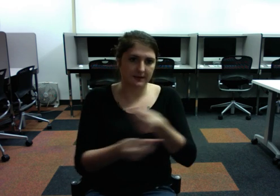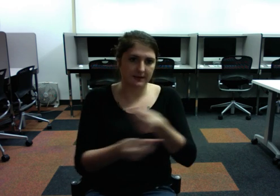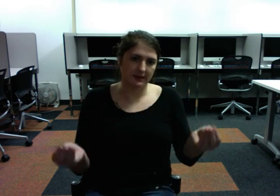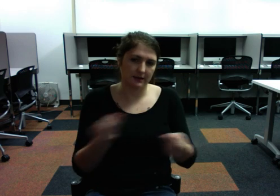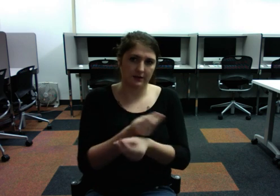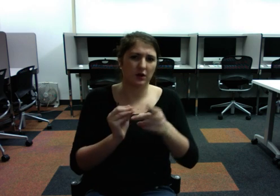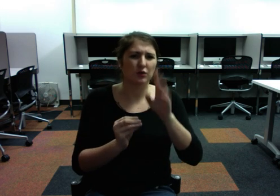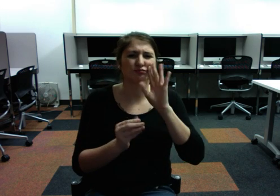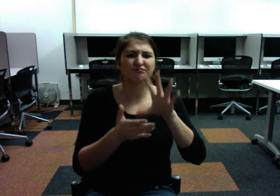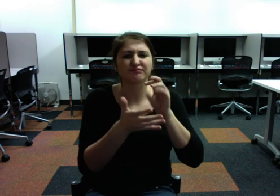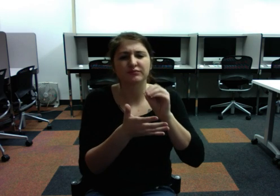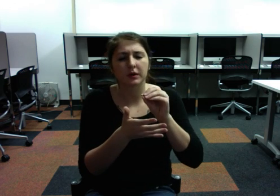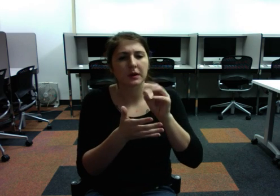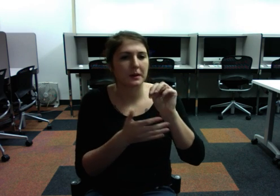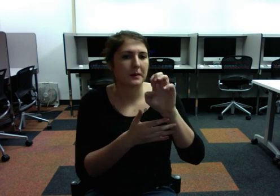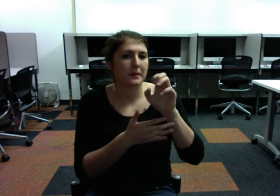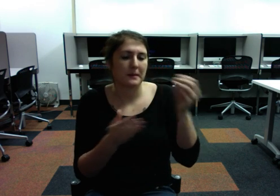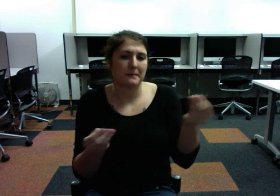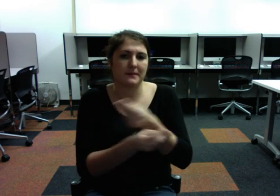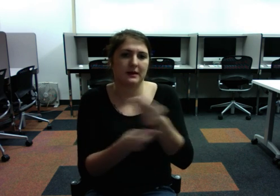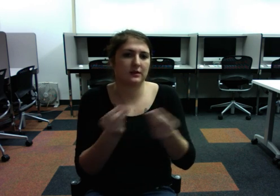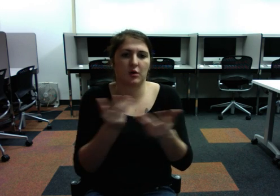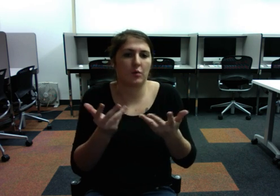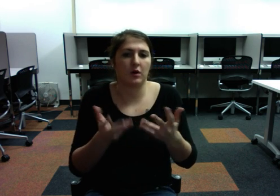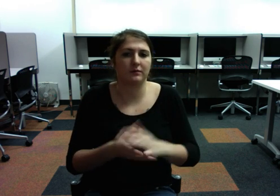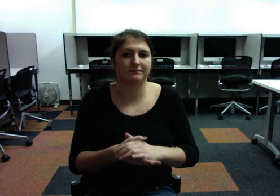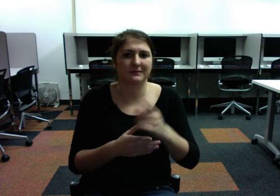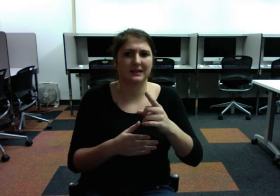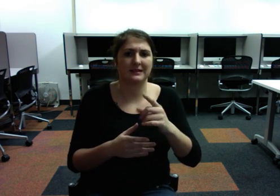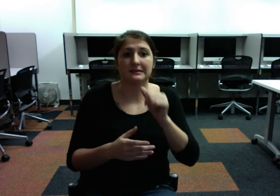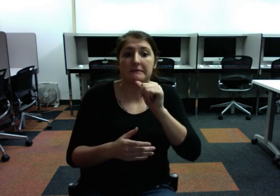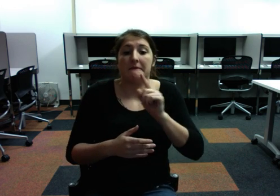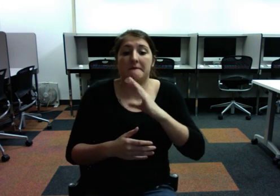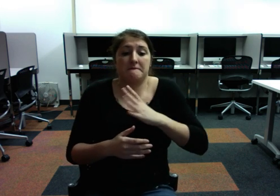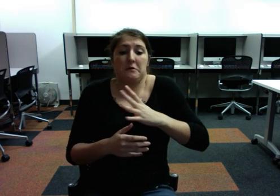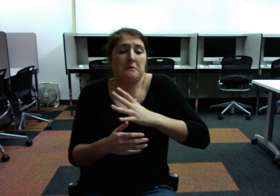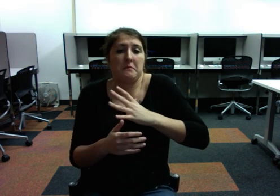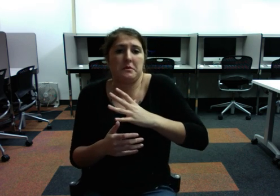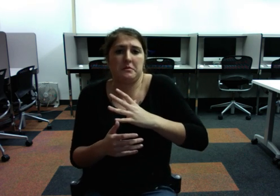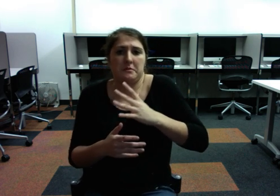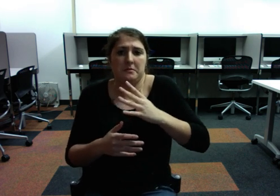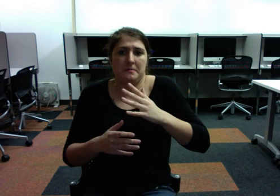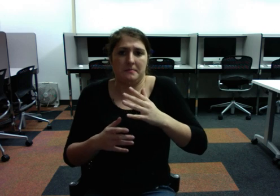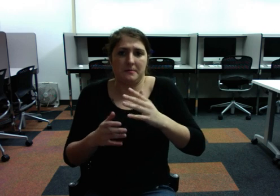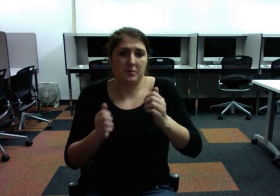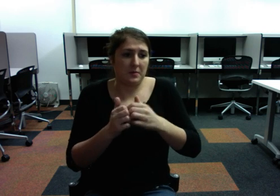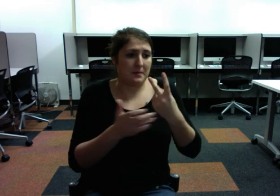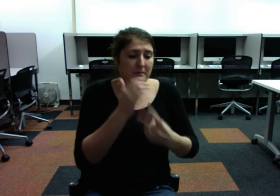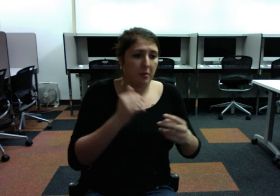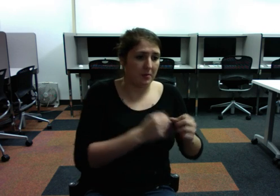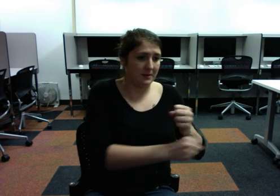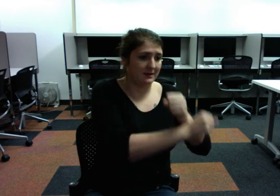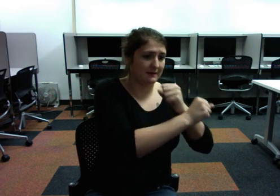what a mediation is. It's just an informal process where we go with you to a meeting with the other sides there, with the insurance carrier